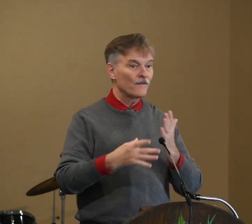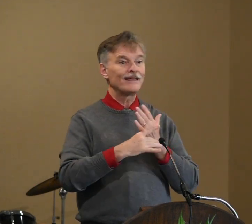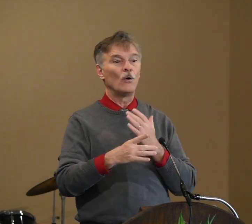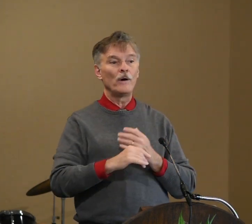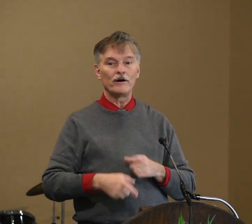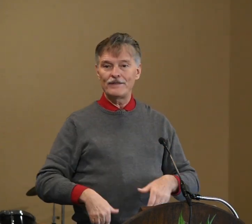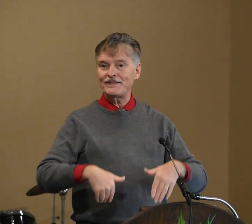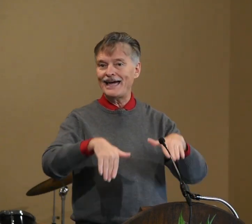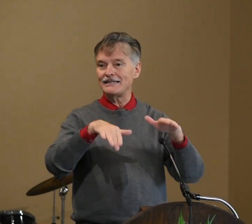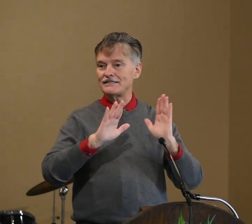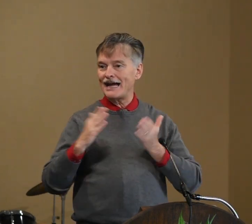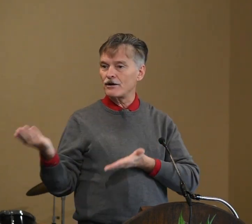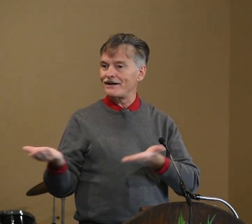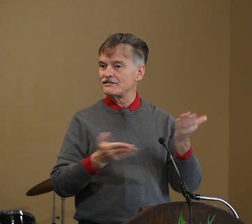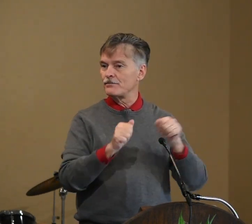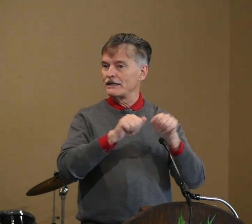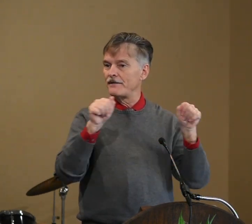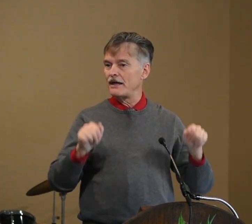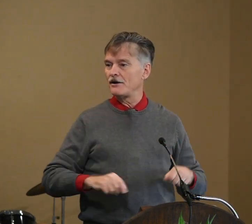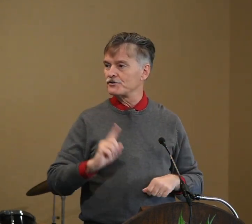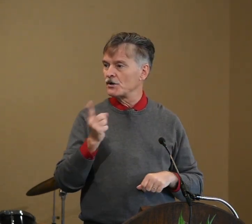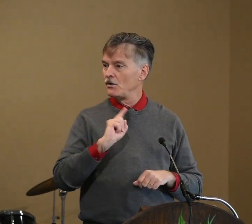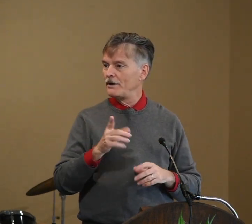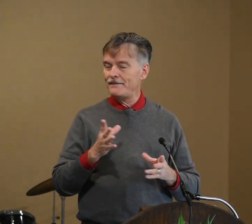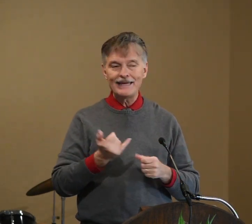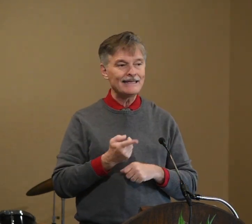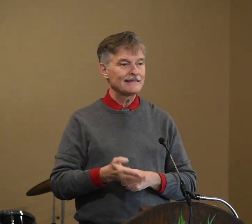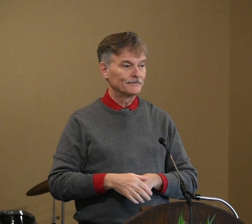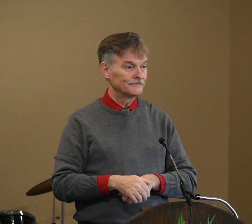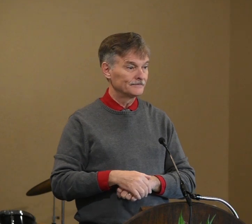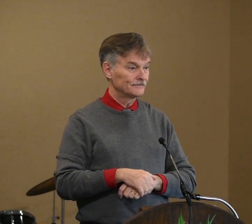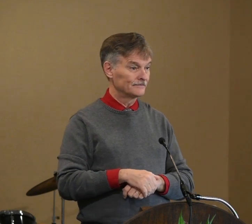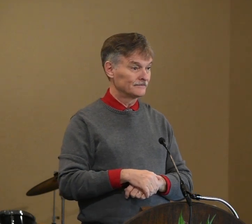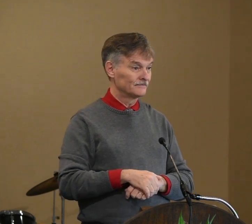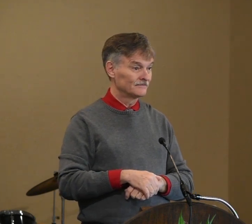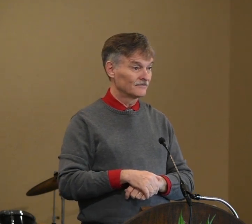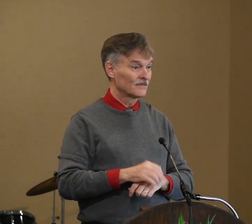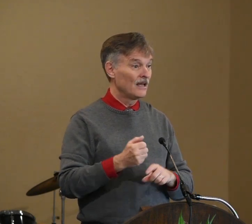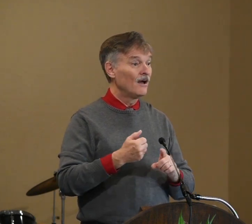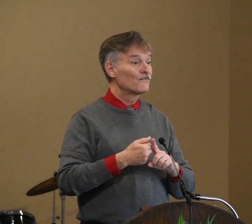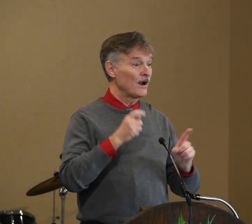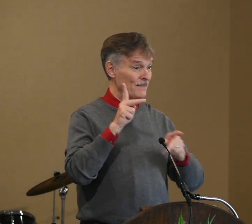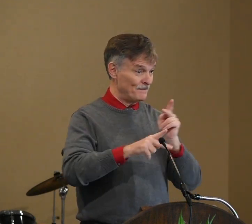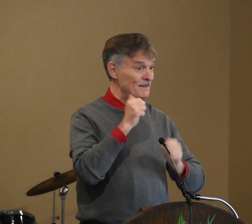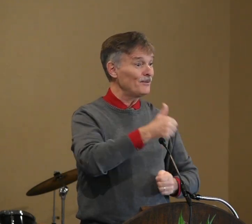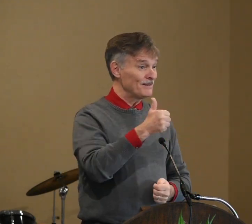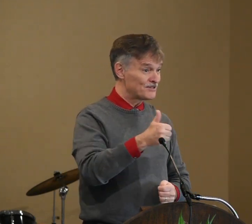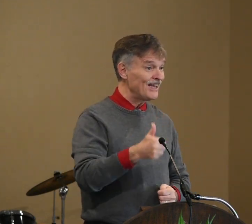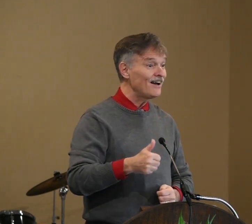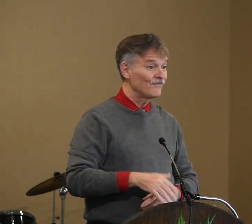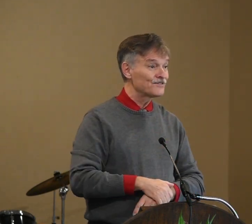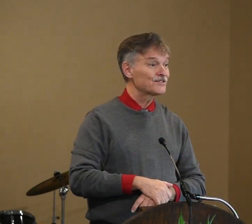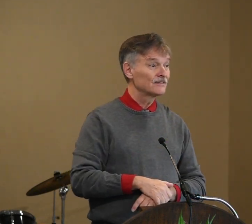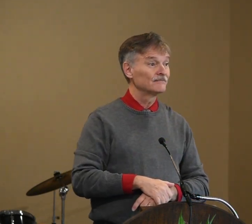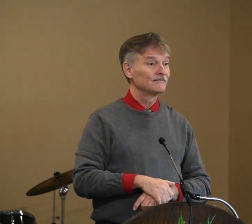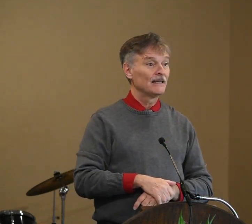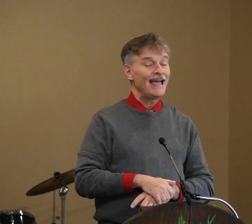the oil that they had to sacrifice and bring to the altars? Where did they get them? From the people themselves. Yeah,